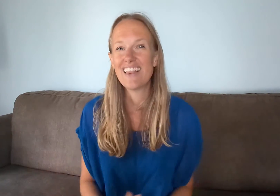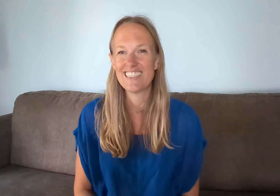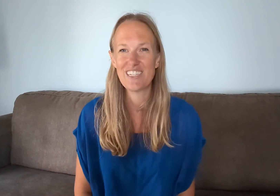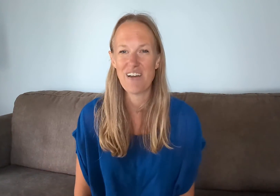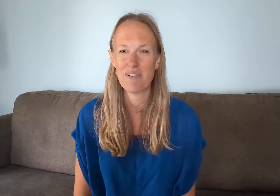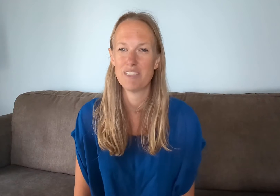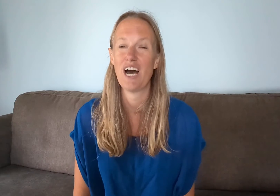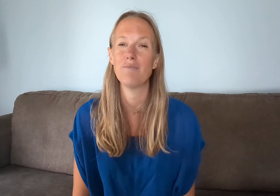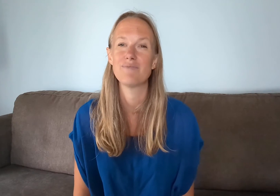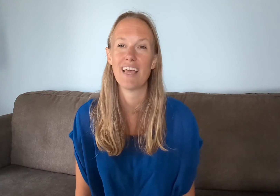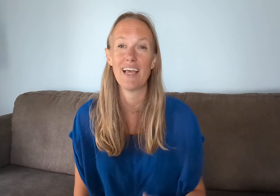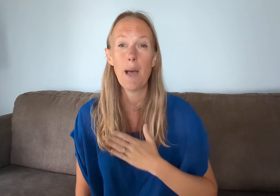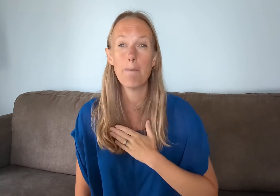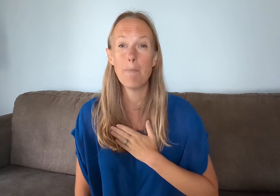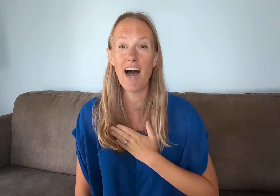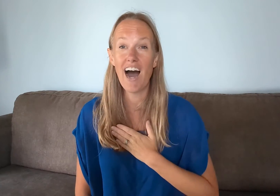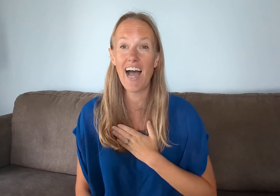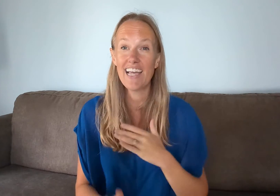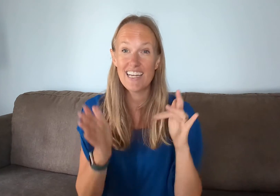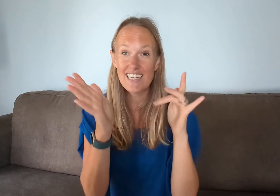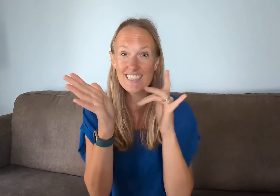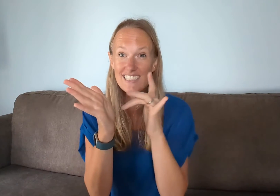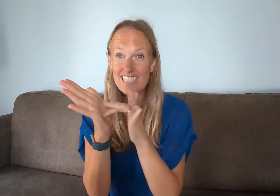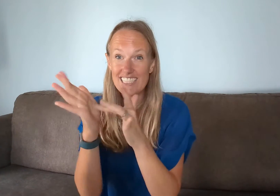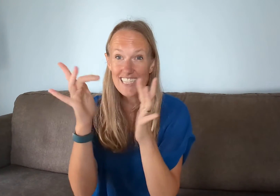Let's try it from the top. Okay, my Jesus,